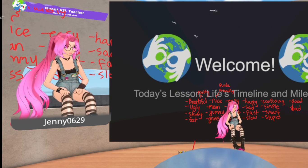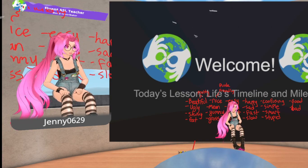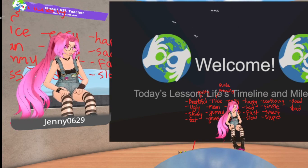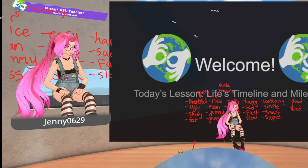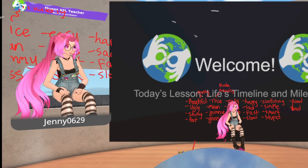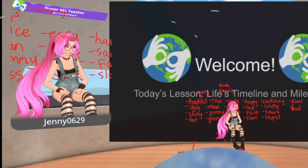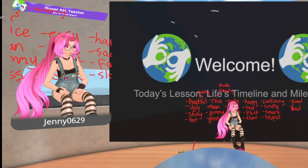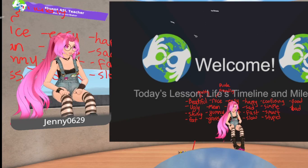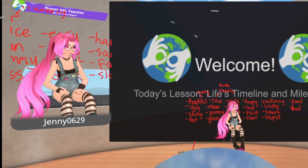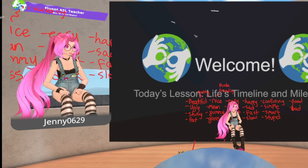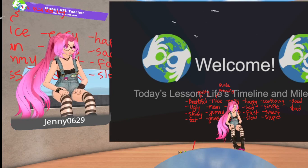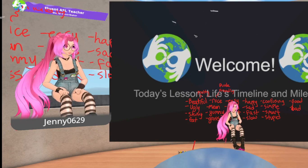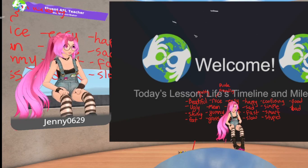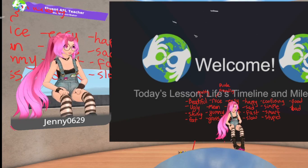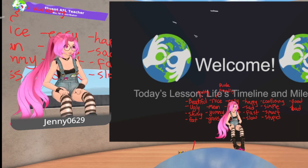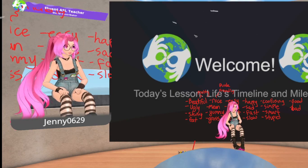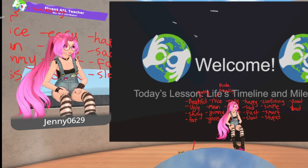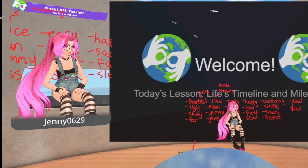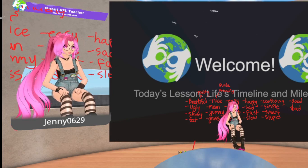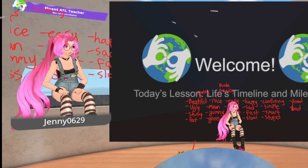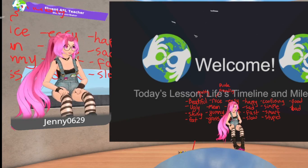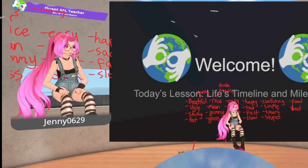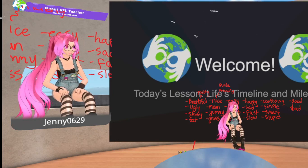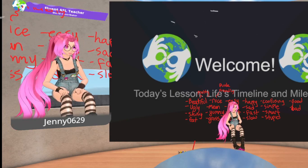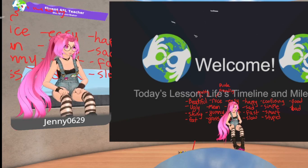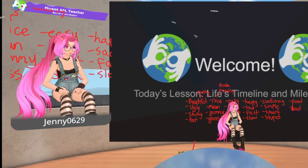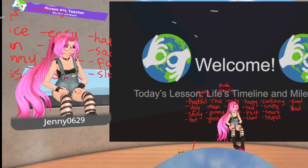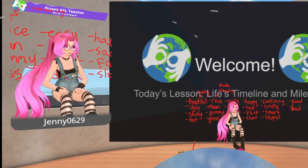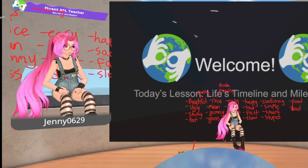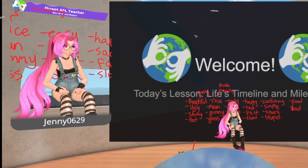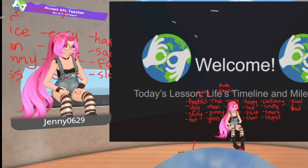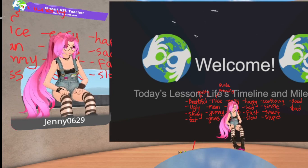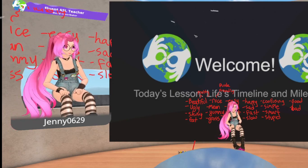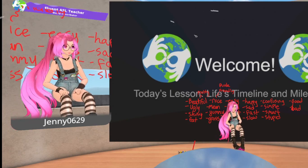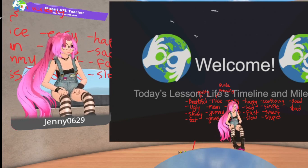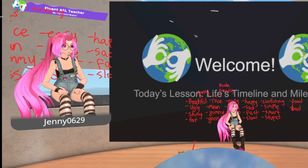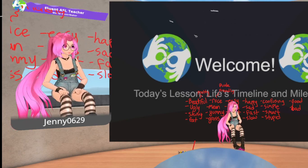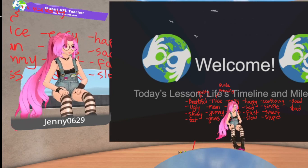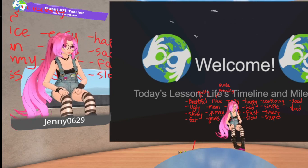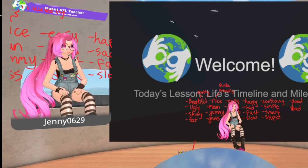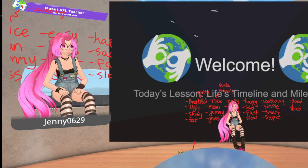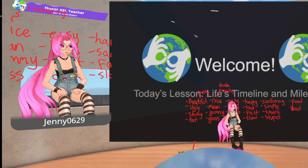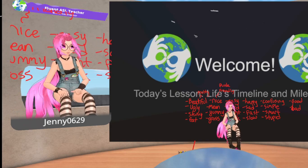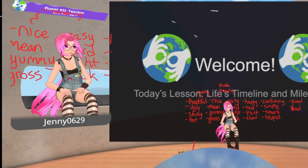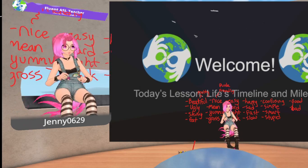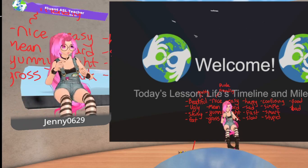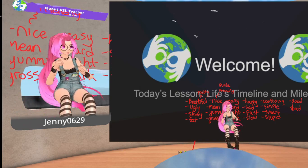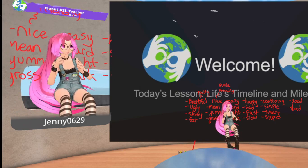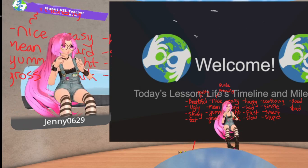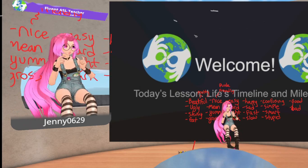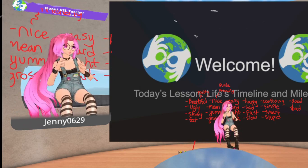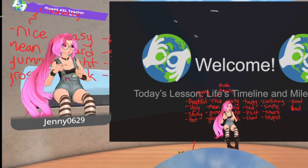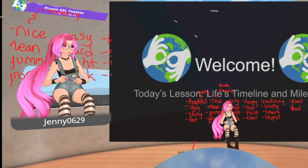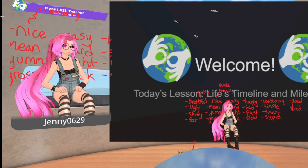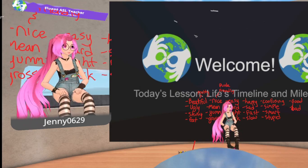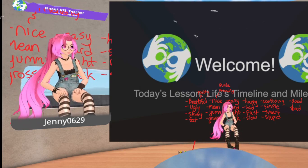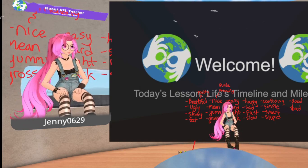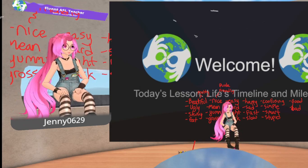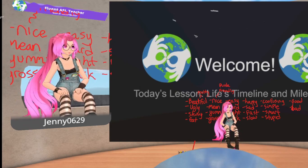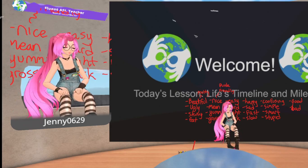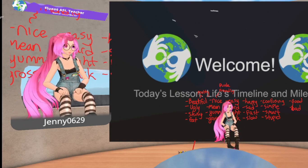That reminds me of my teacher in college who explained how important expressions were. Yes, expressions are very